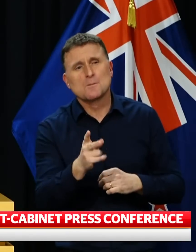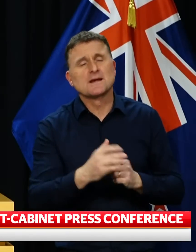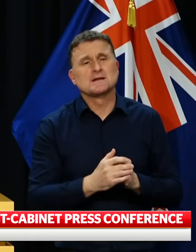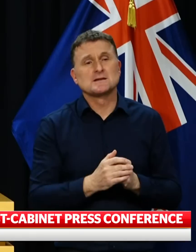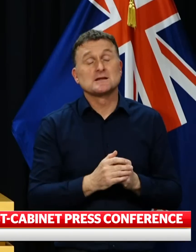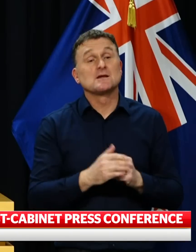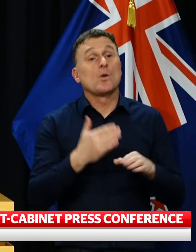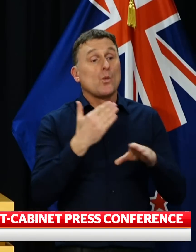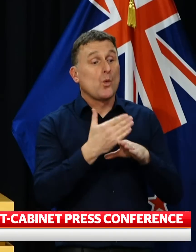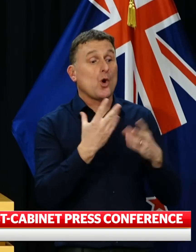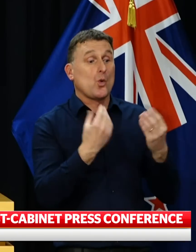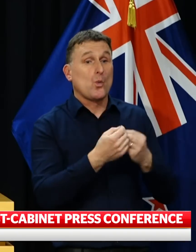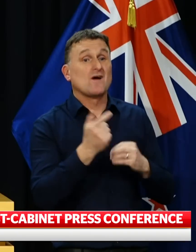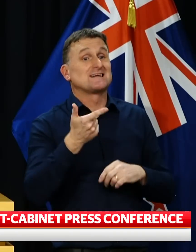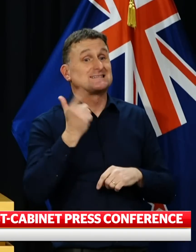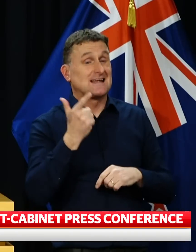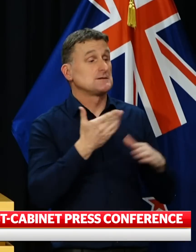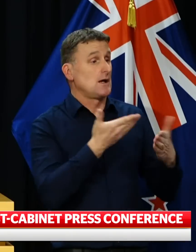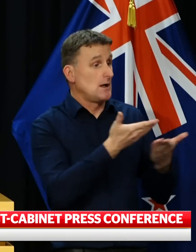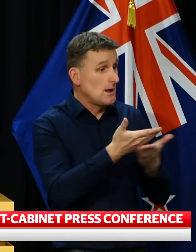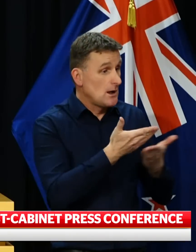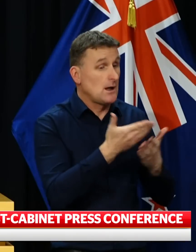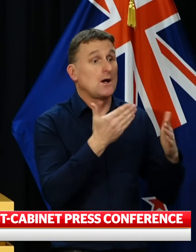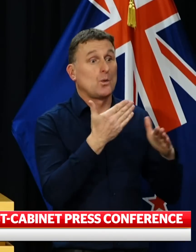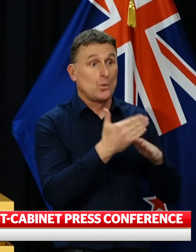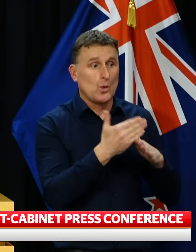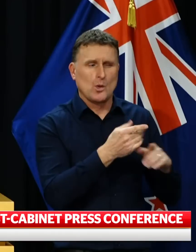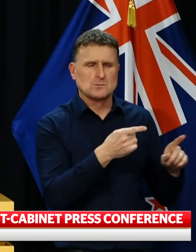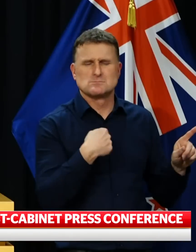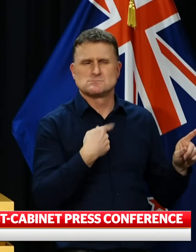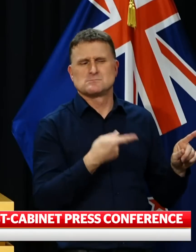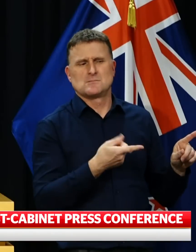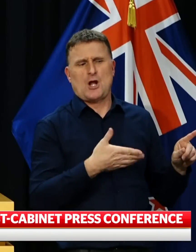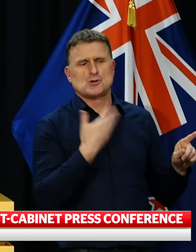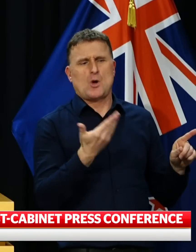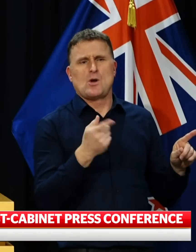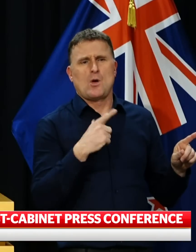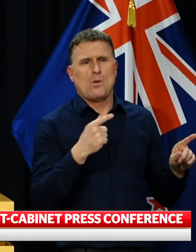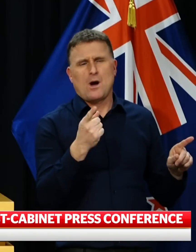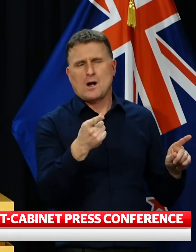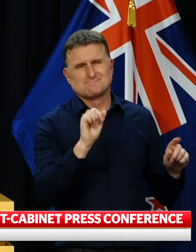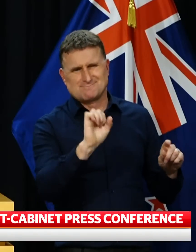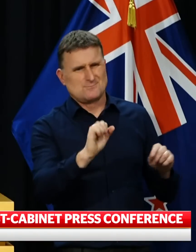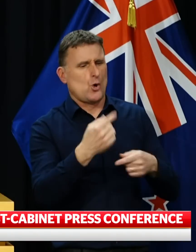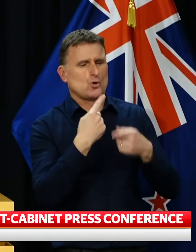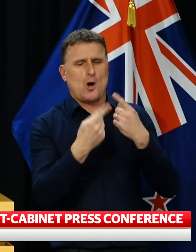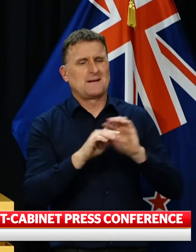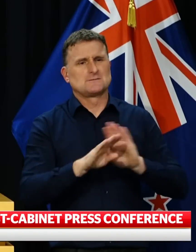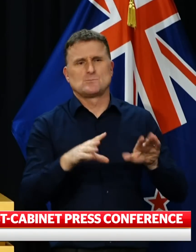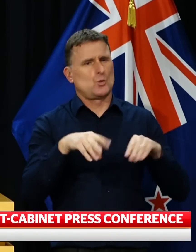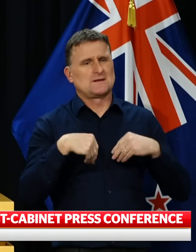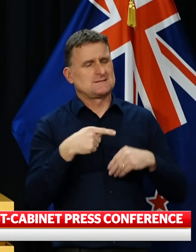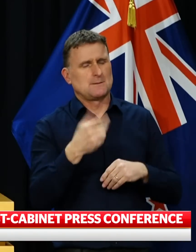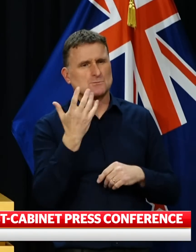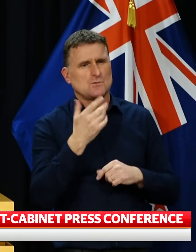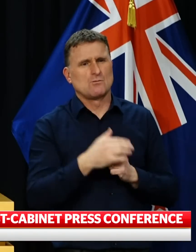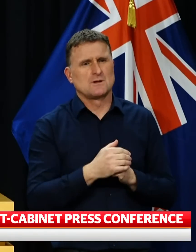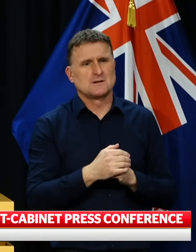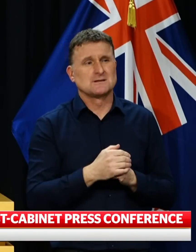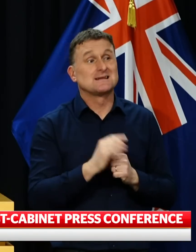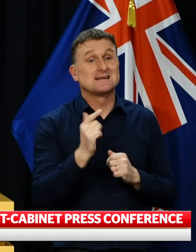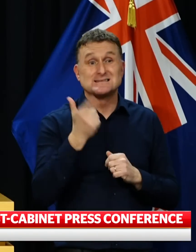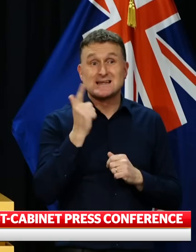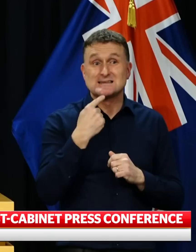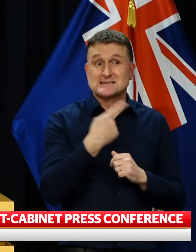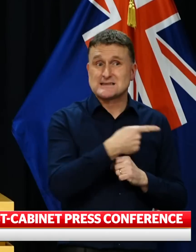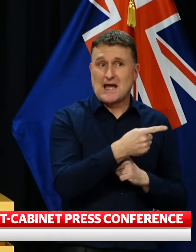with teachers, why then do teachers not like it? I don't accept that. They don't like it. They've issued statements saying that they